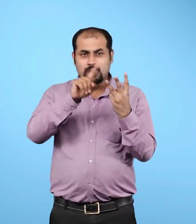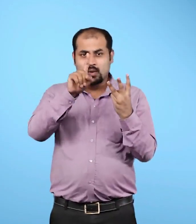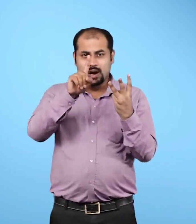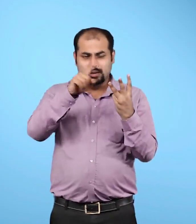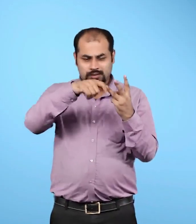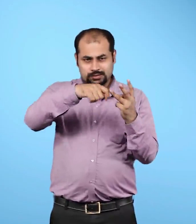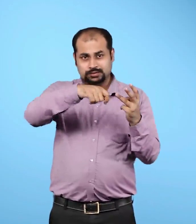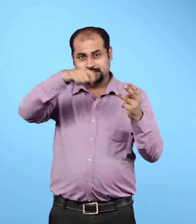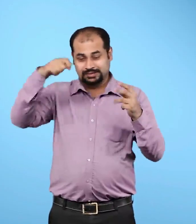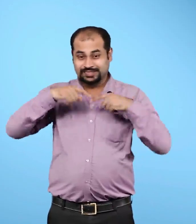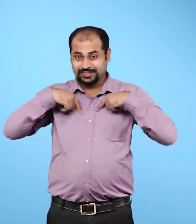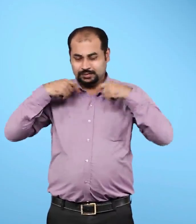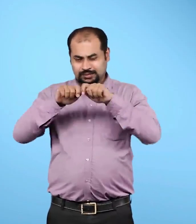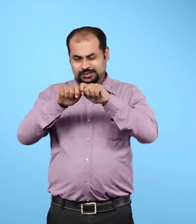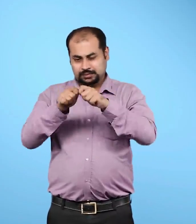of Simar.